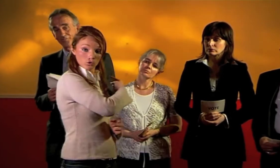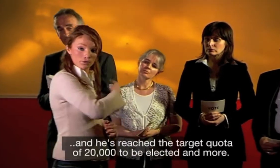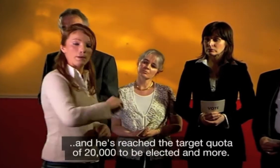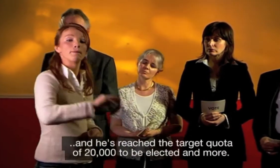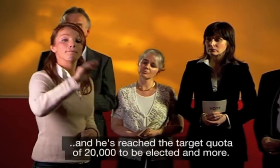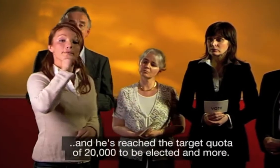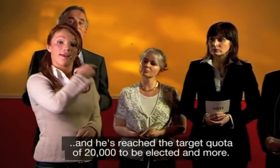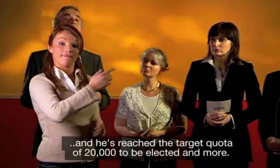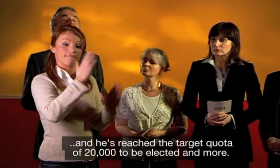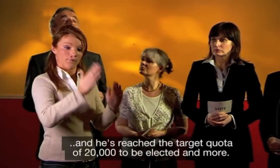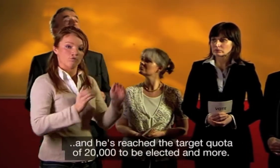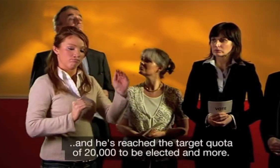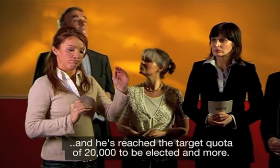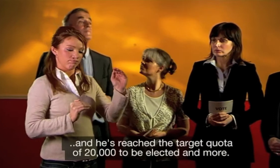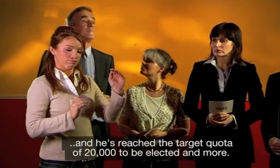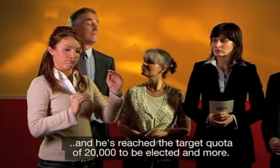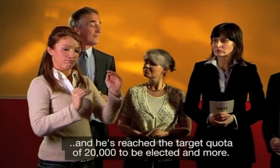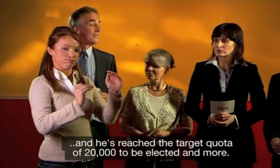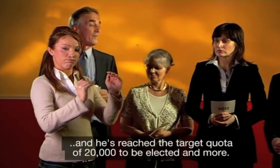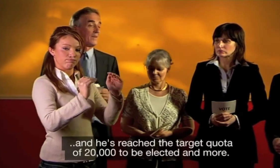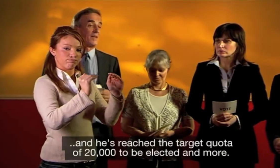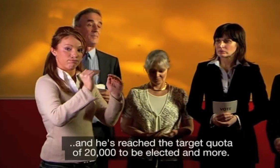reached the target quota of 20,000 to be elected and more.